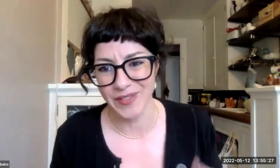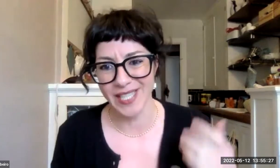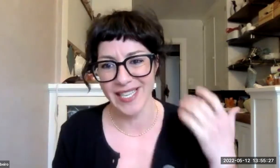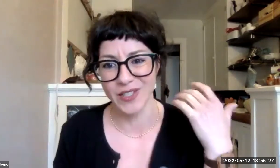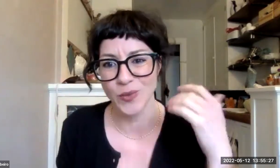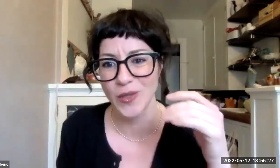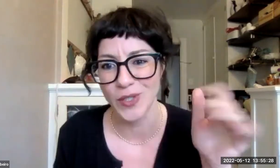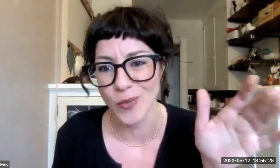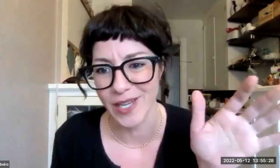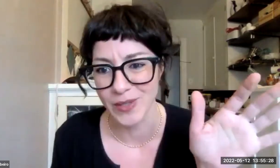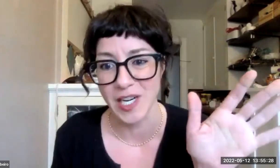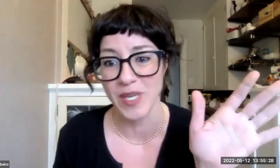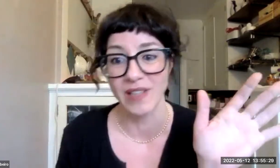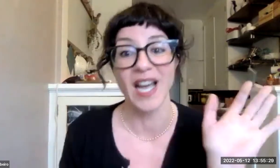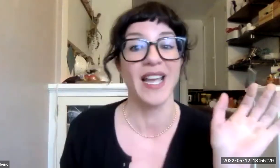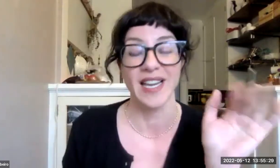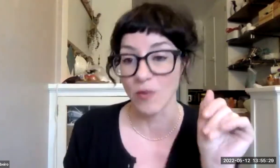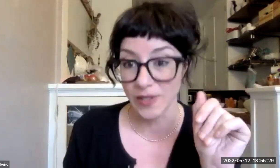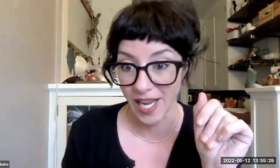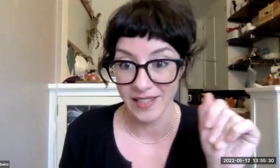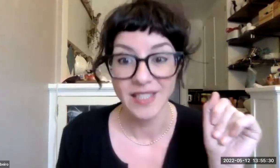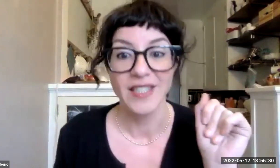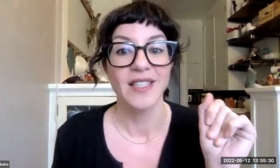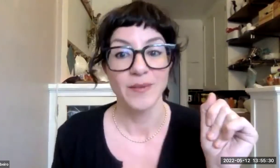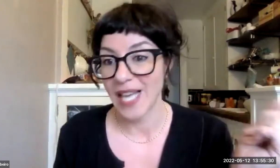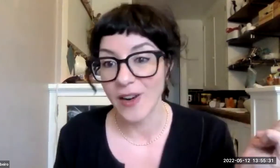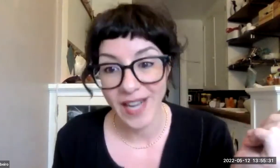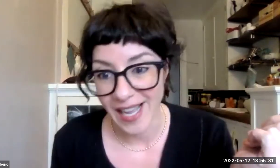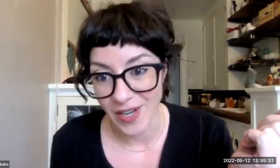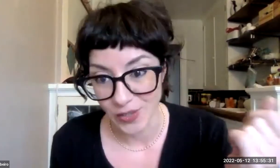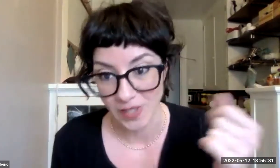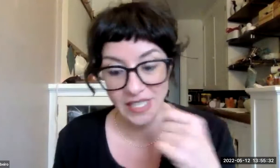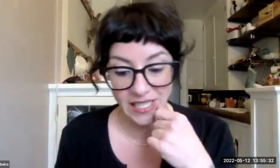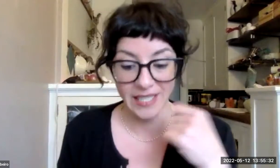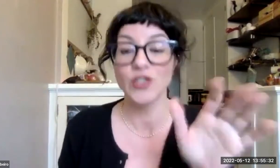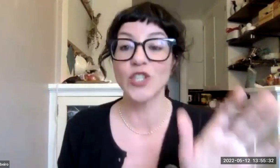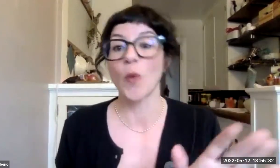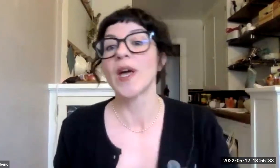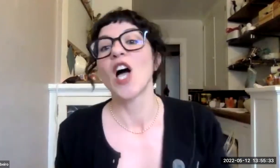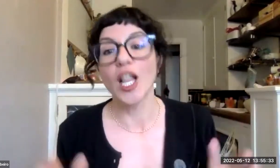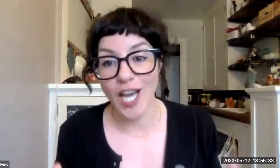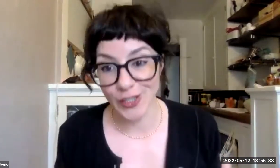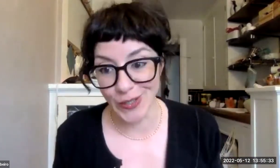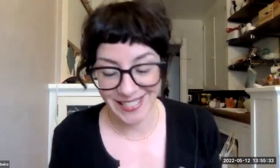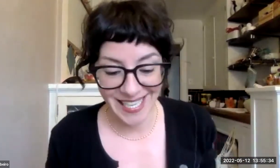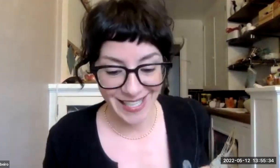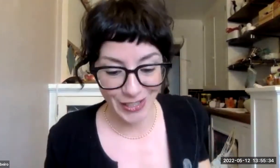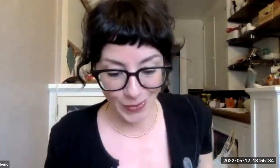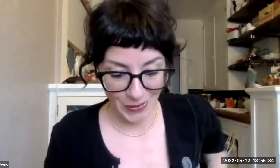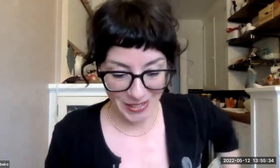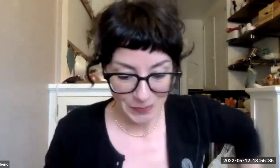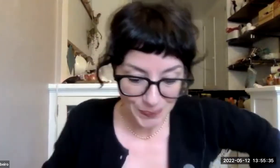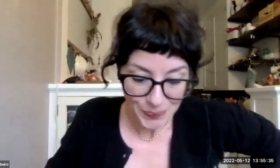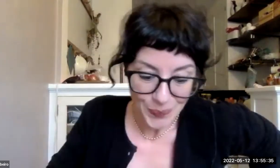students have to take English 102, but it was gonna be a lot, and I will not, I don't have a source to cite. So a lot of students take